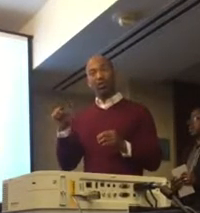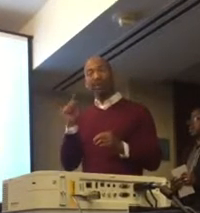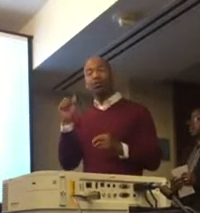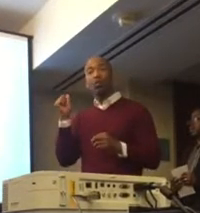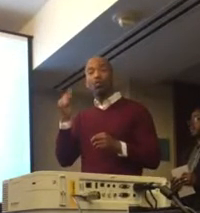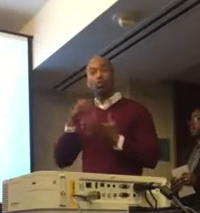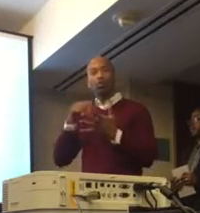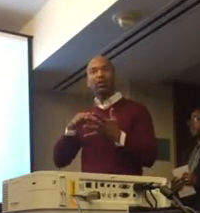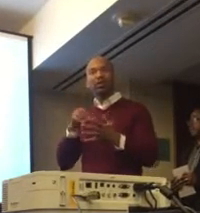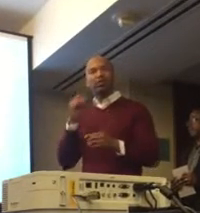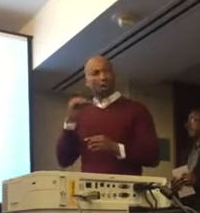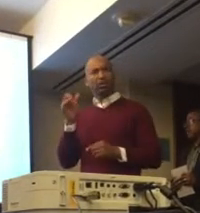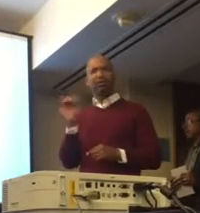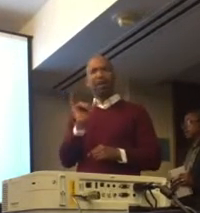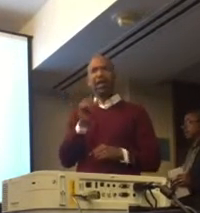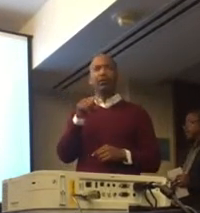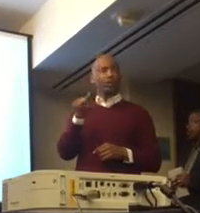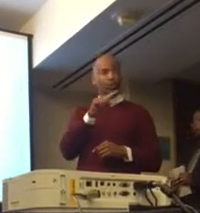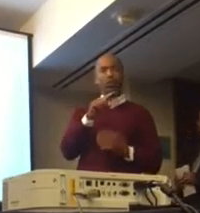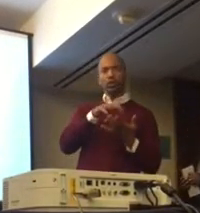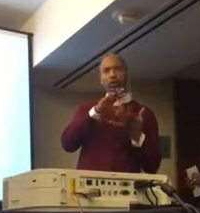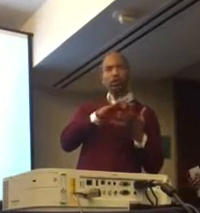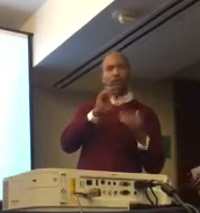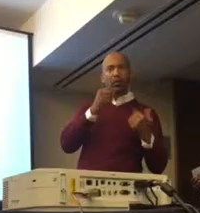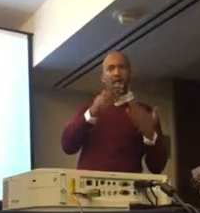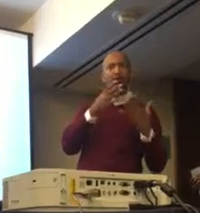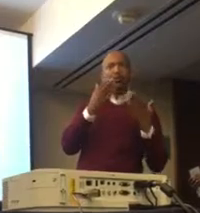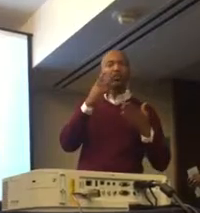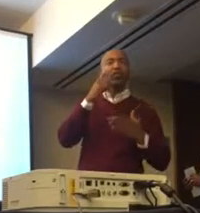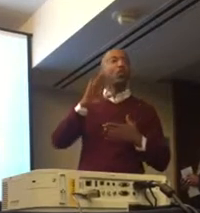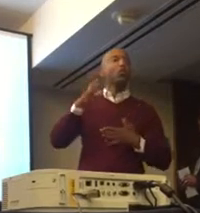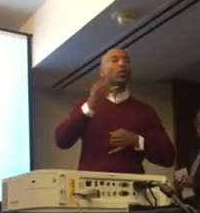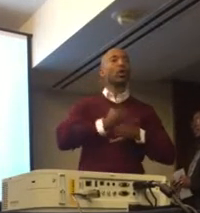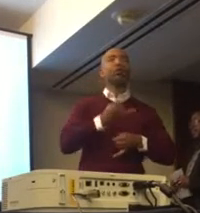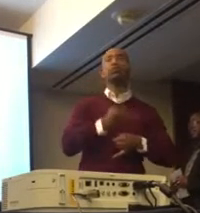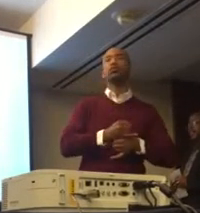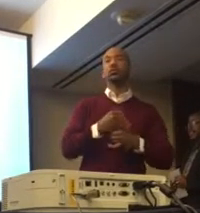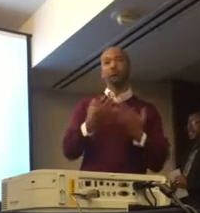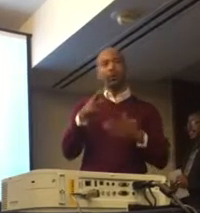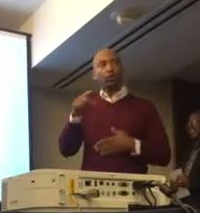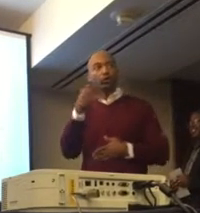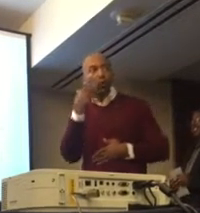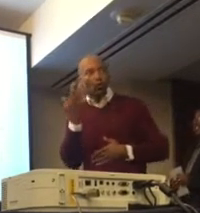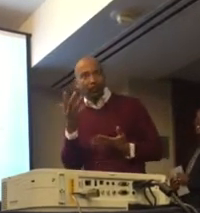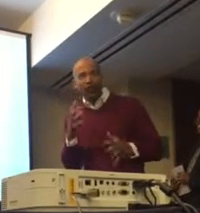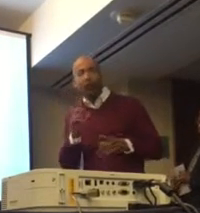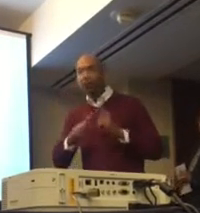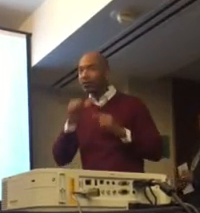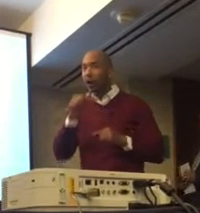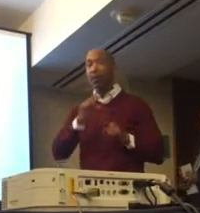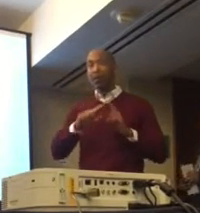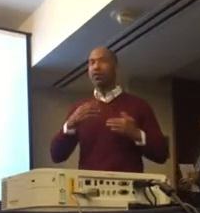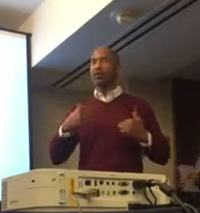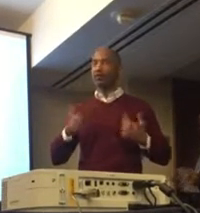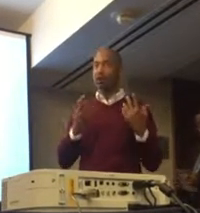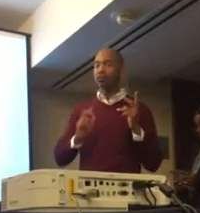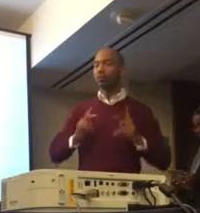students that you're serving on your campuses, or whoever may not already know that. These are young people. These are